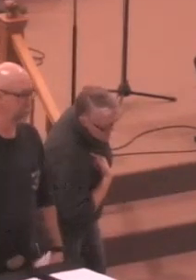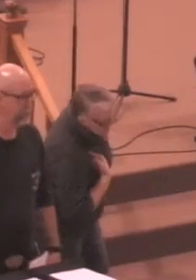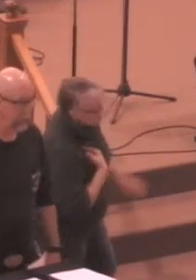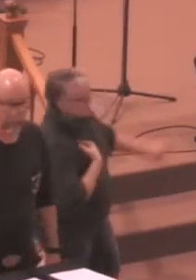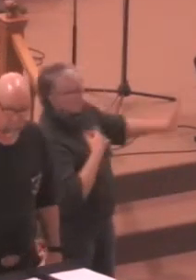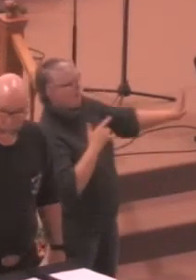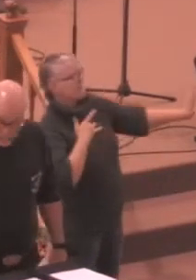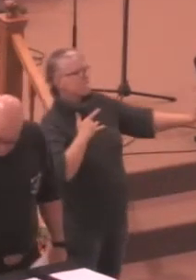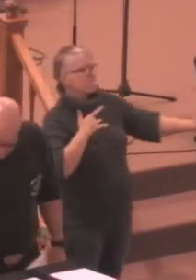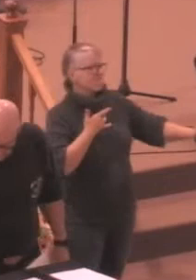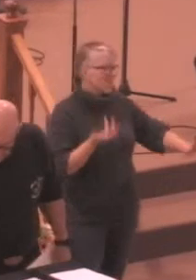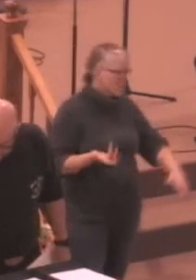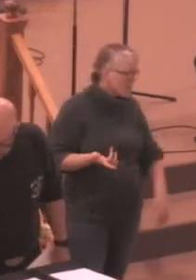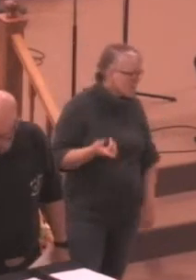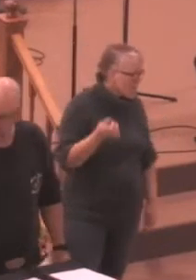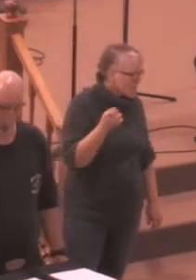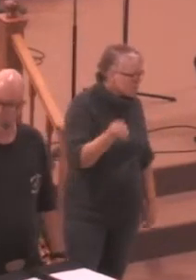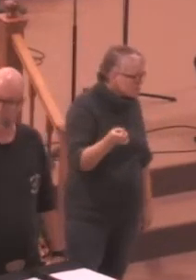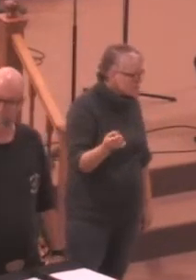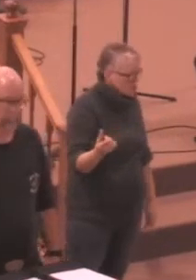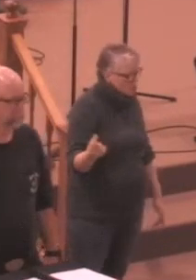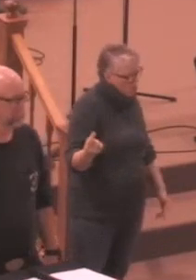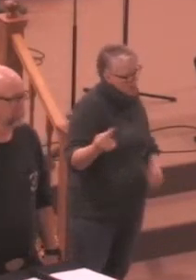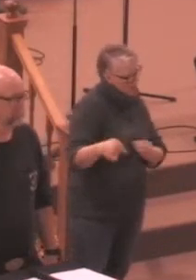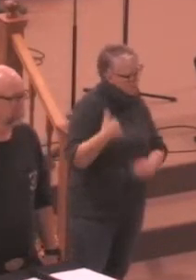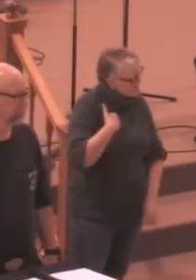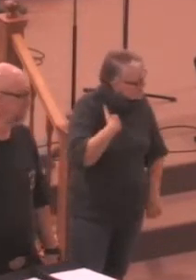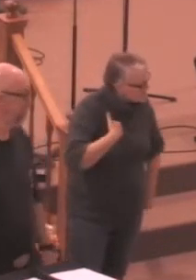Well, I feel that person's talking about me.